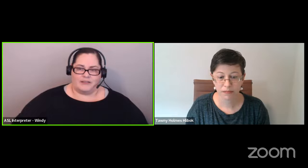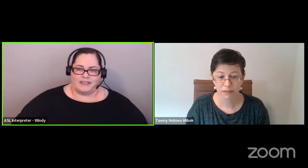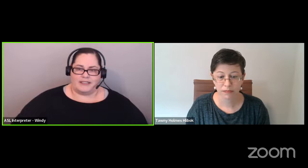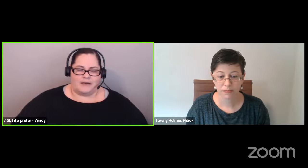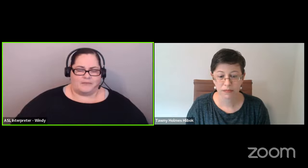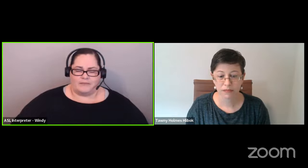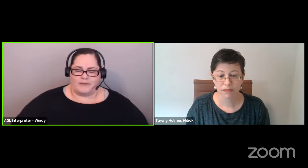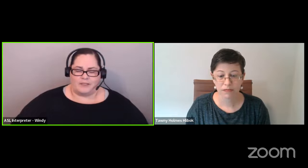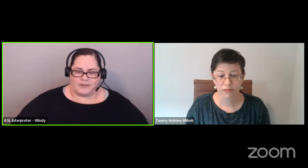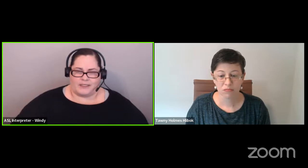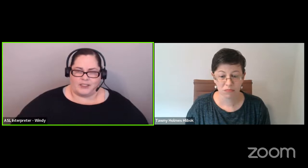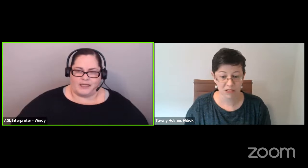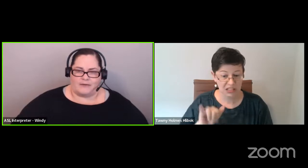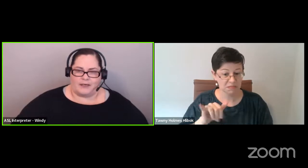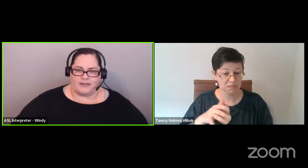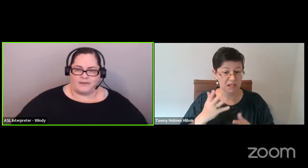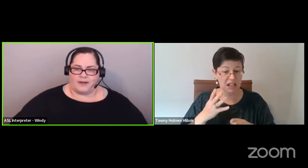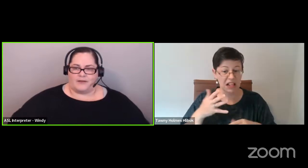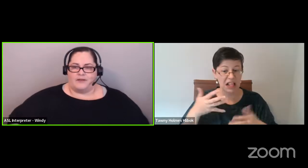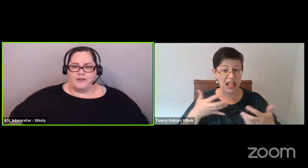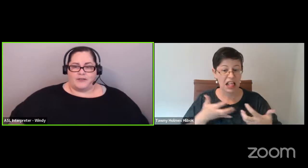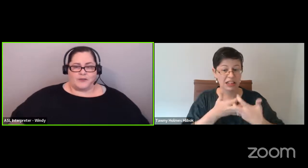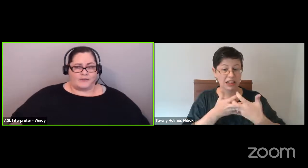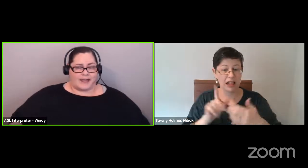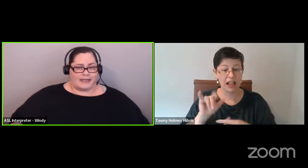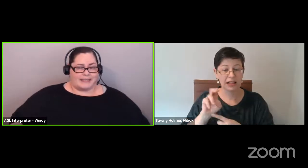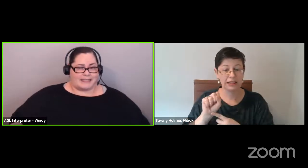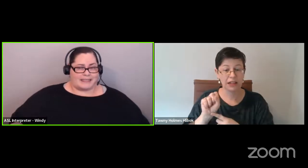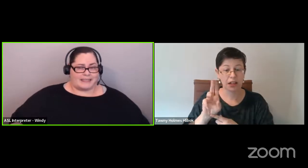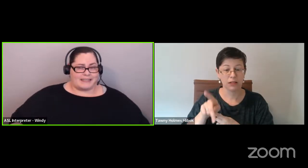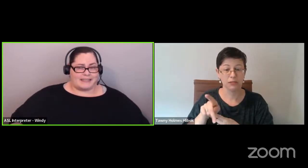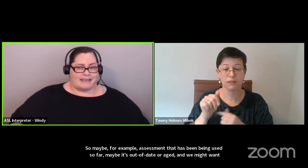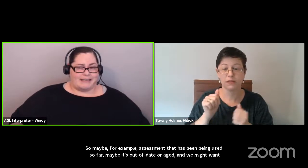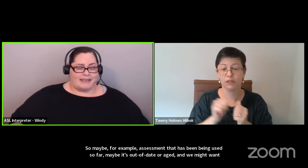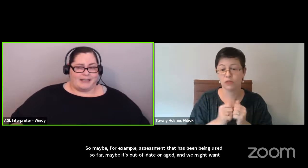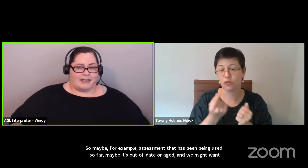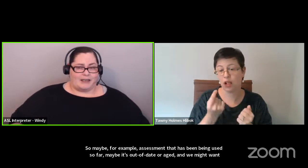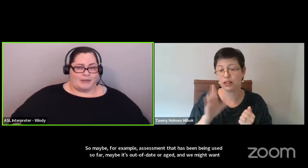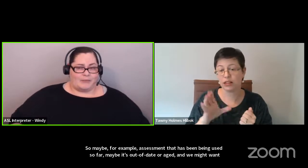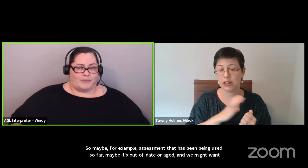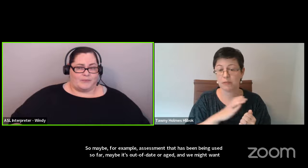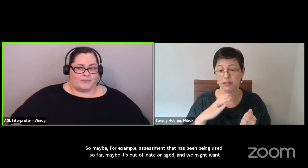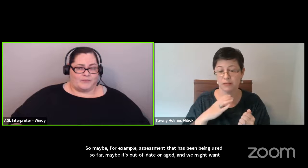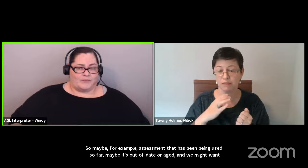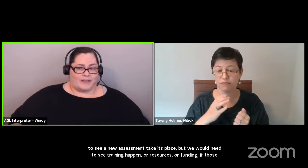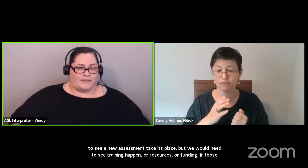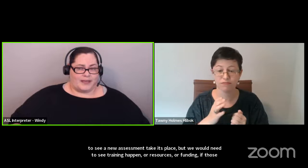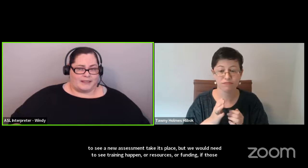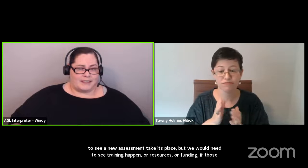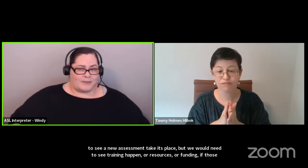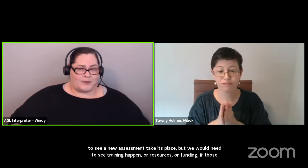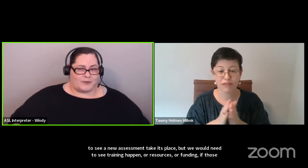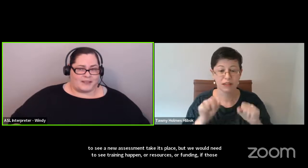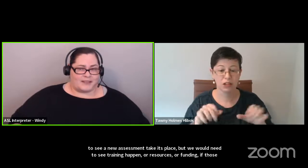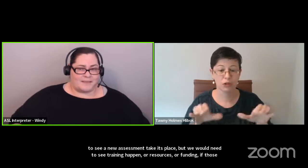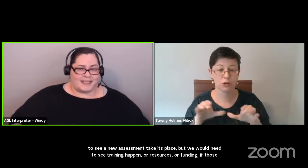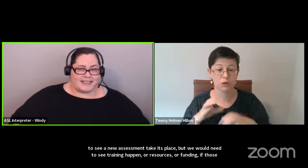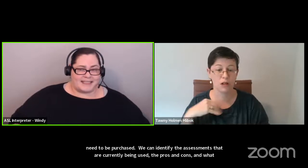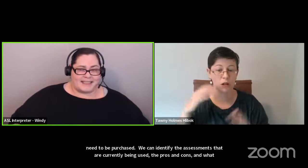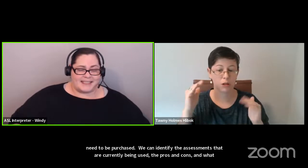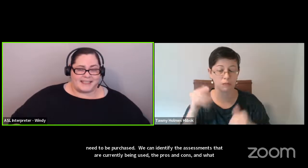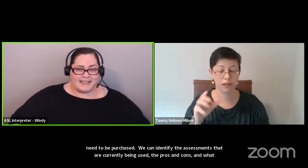collecting literacy, language acquisition data rather. So if that is, if that links up with what